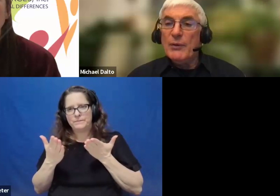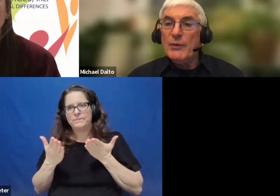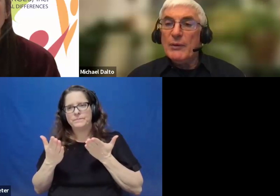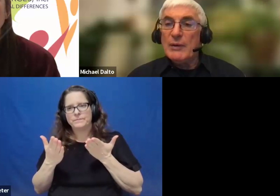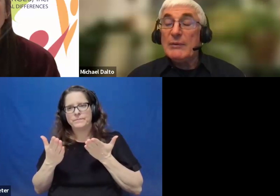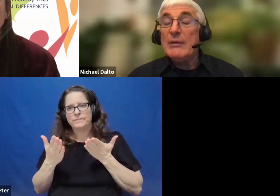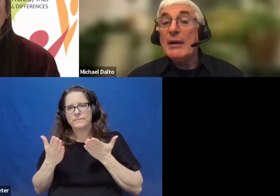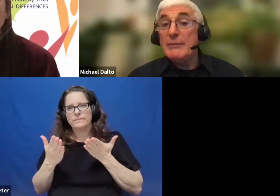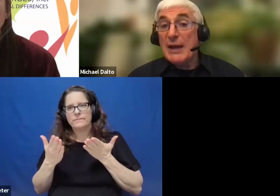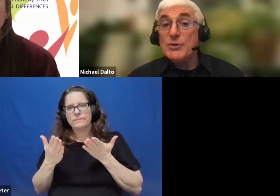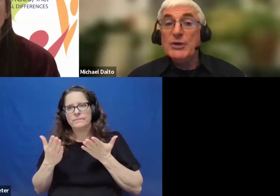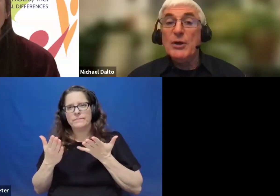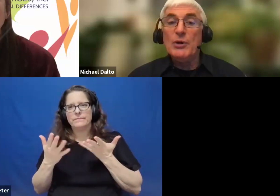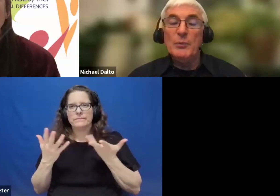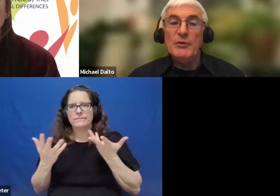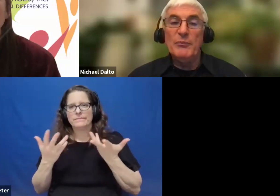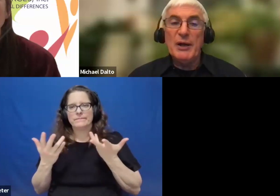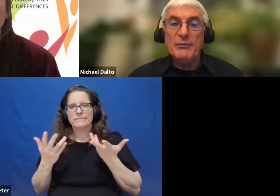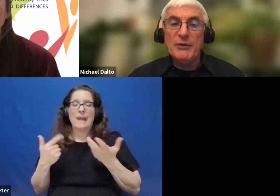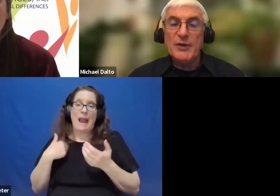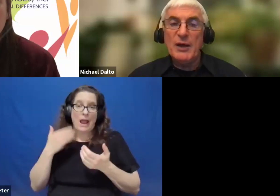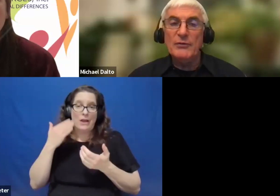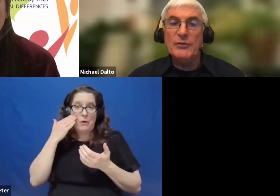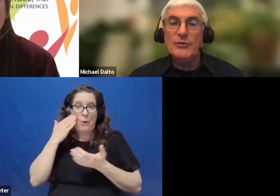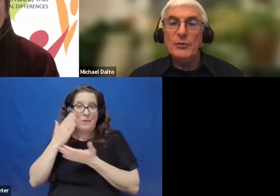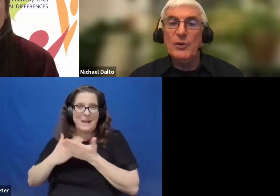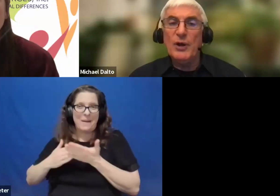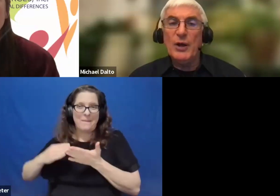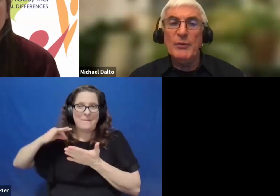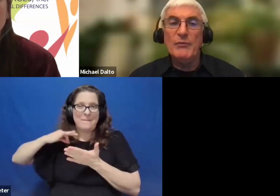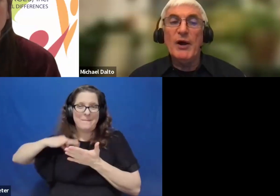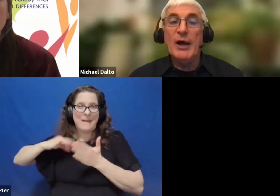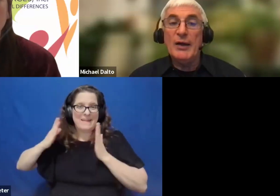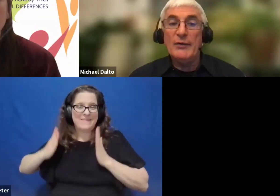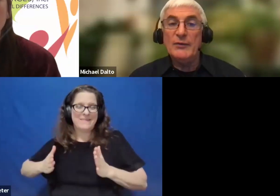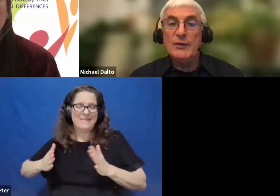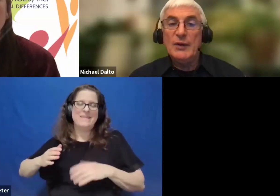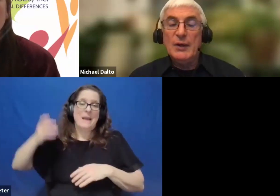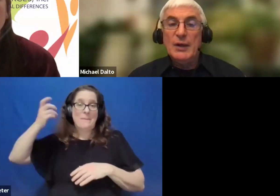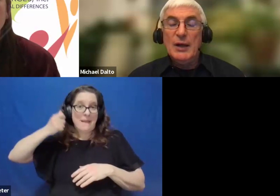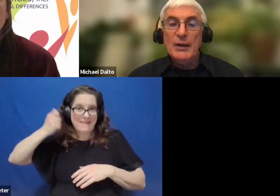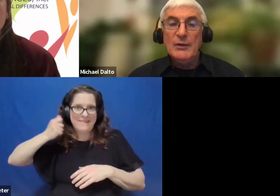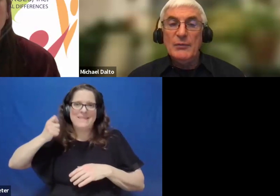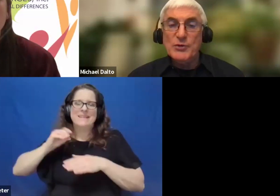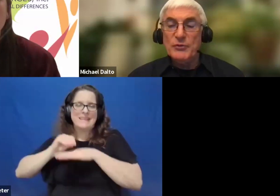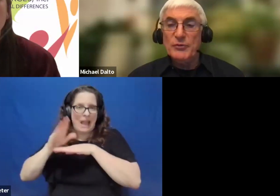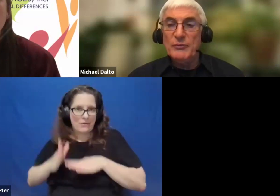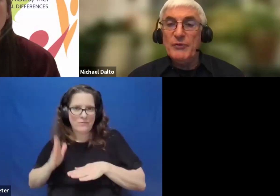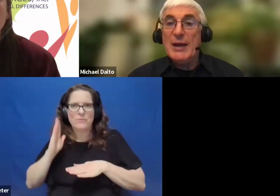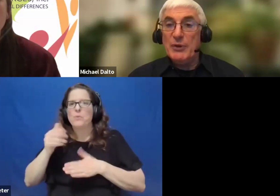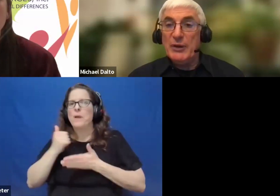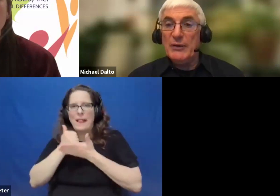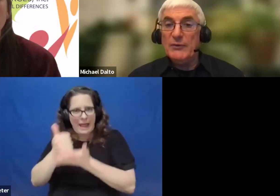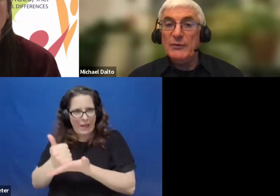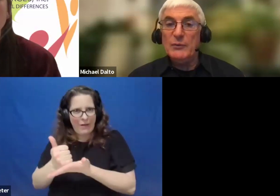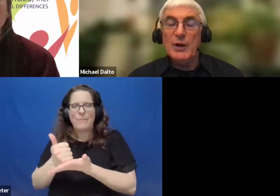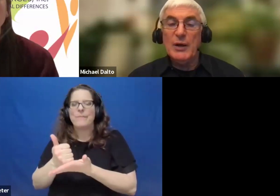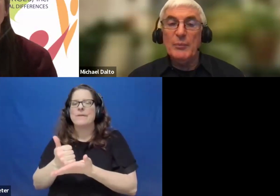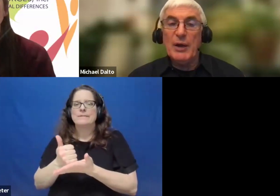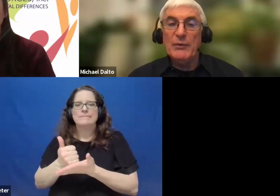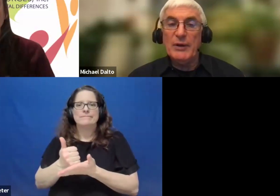will, I actually know a couple of benefits counselors who will help advise individuals or